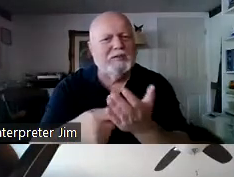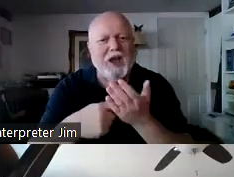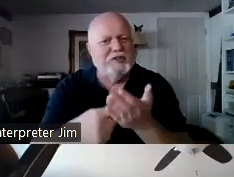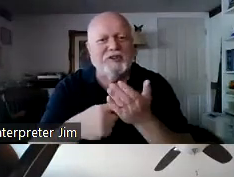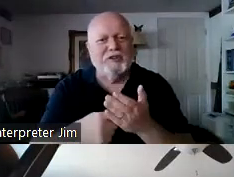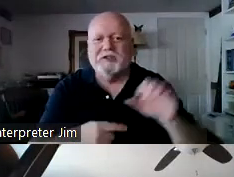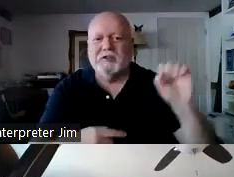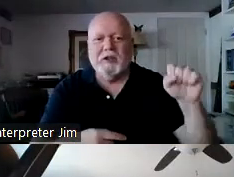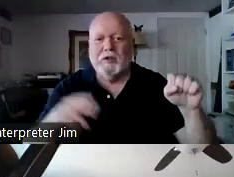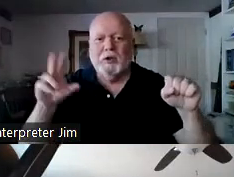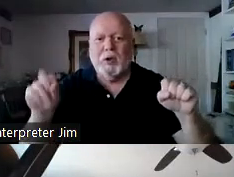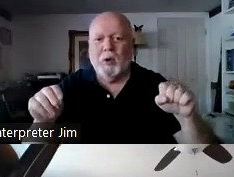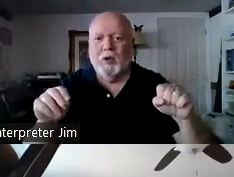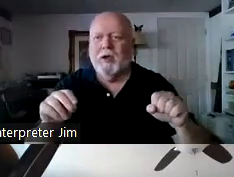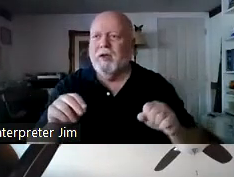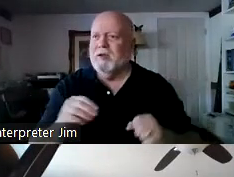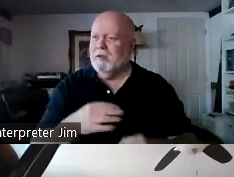see how it goes pushed under the rug.